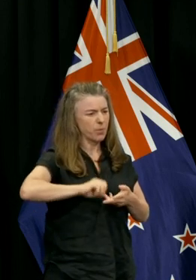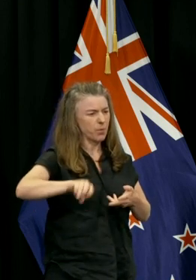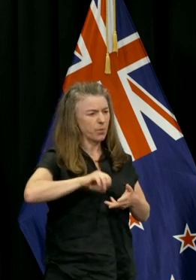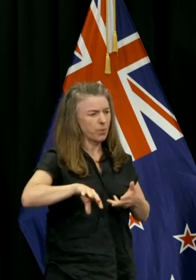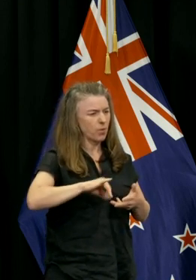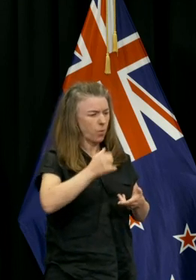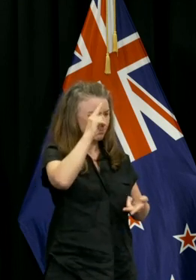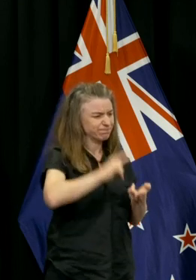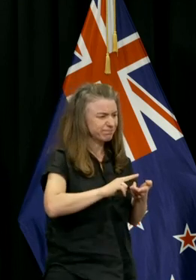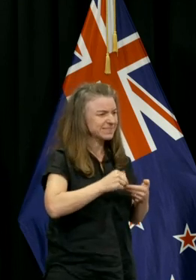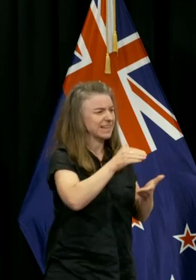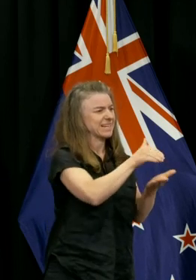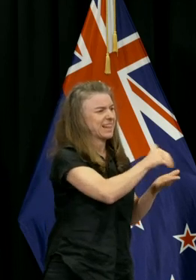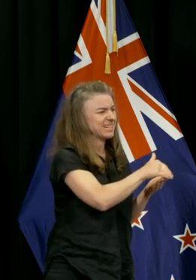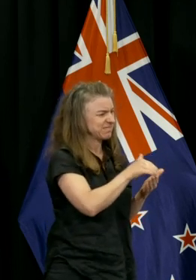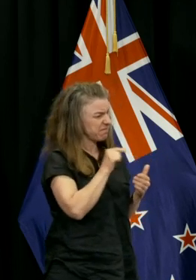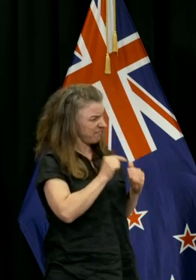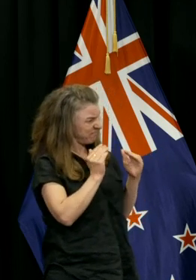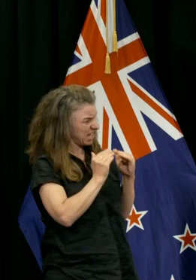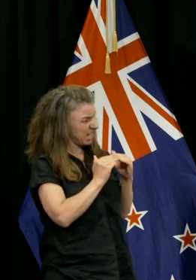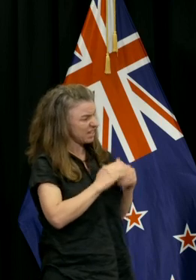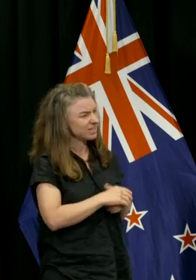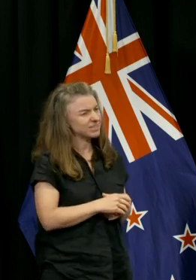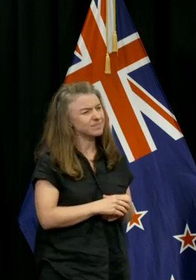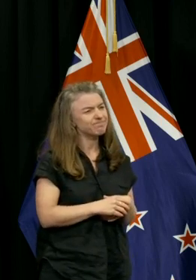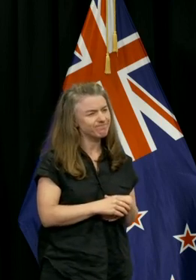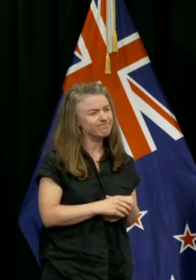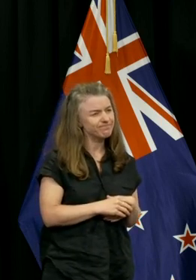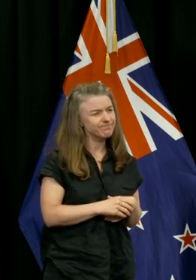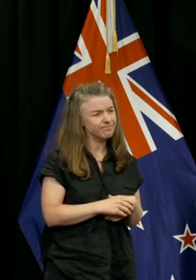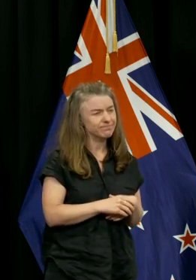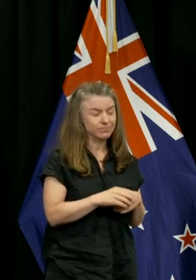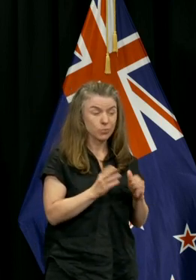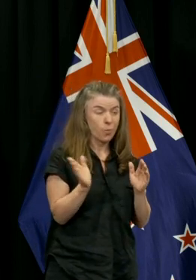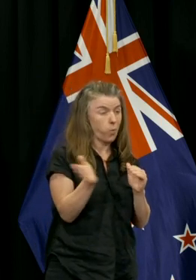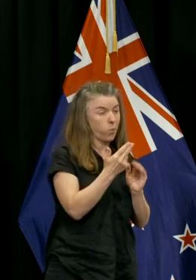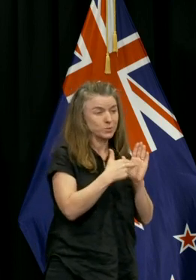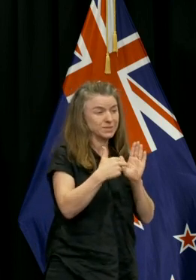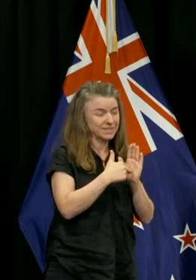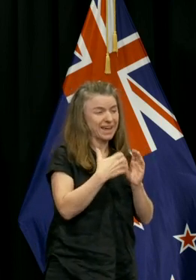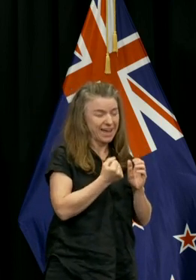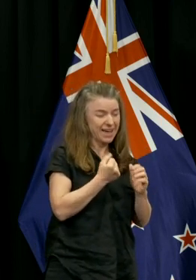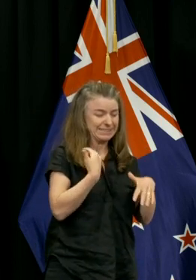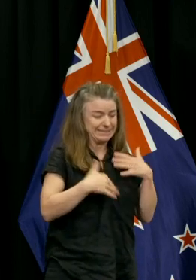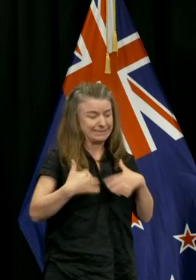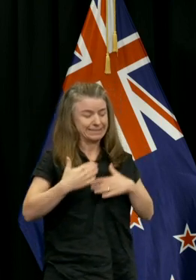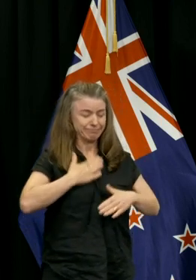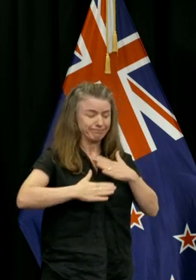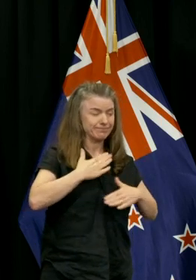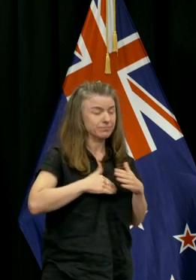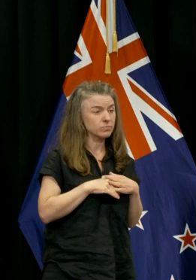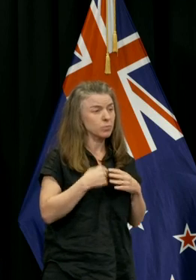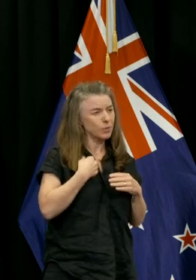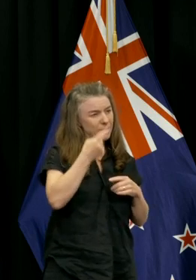Is that fair? Oh, look, ultimately we would ask people to work in the same way that all New Zealanders have. That notice period that we gave,